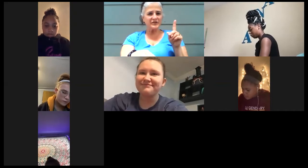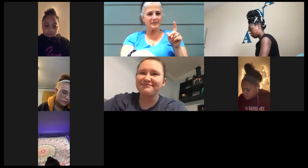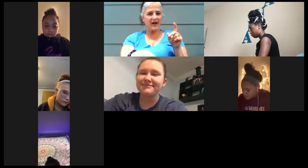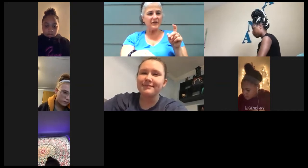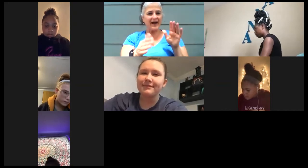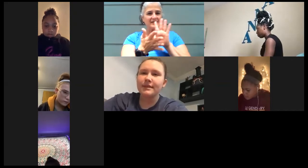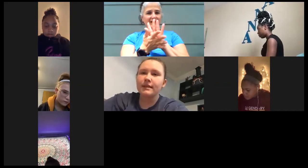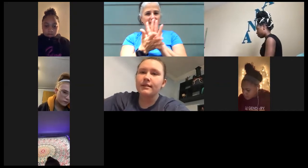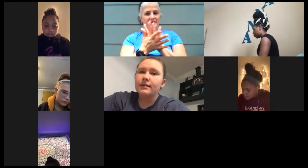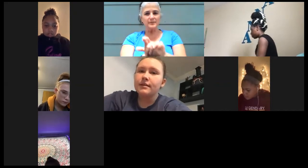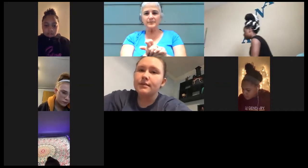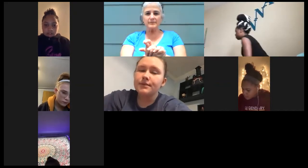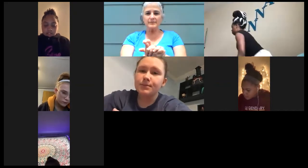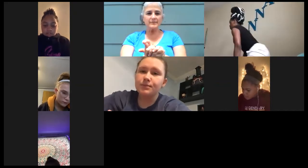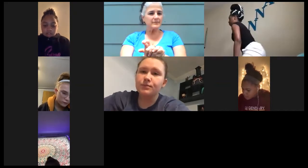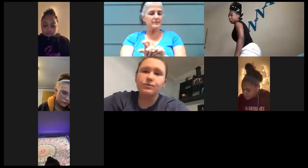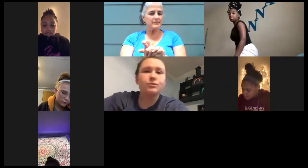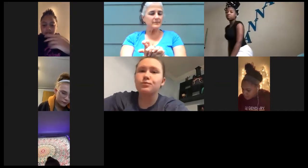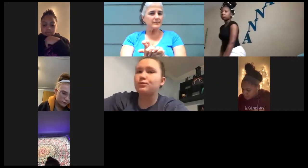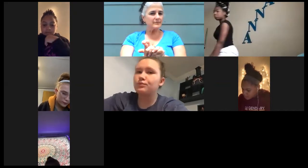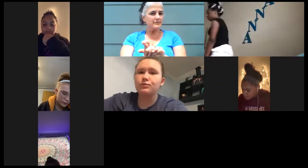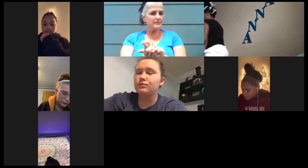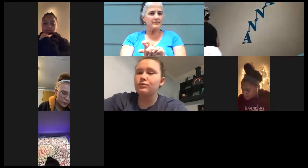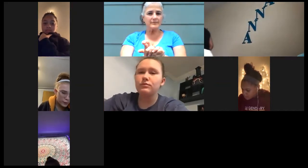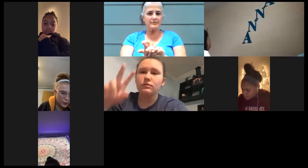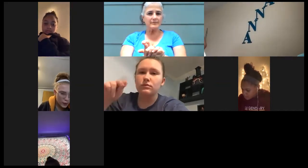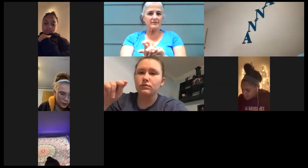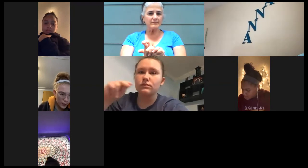there any questions about that assignment?